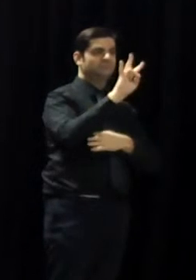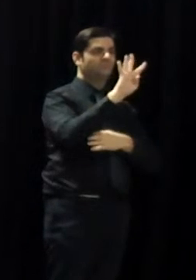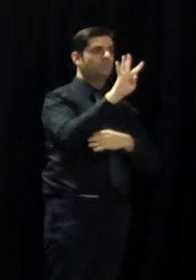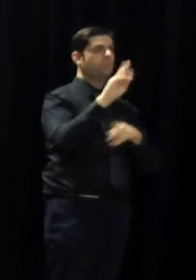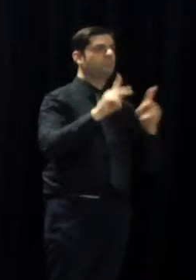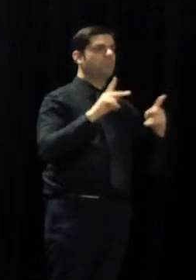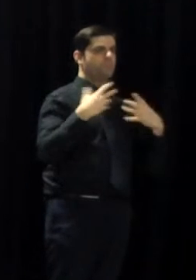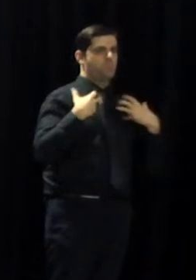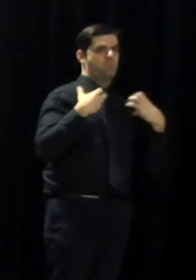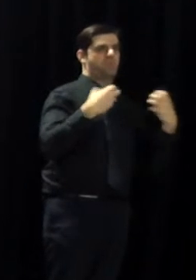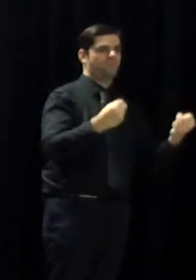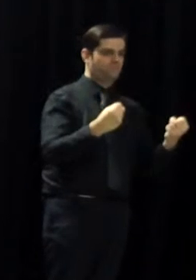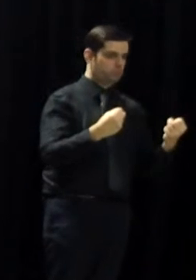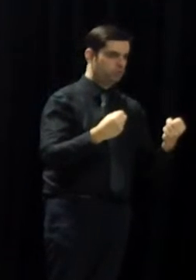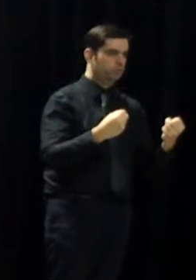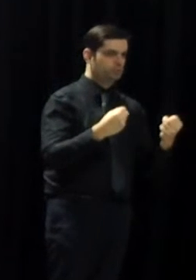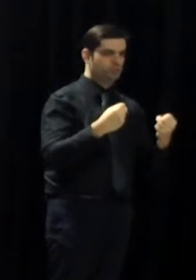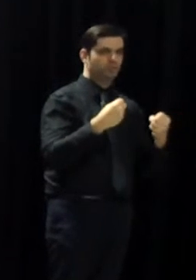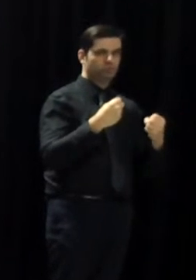Case loads are going the right direction.